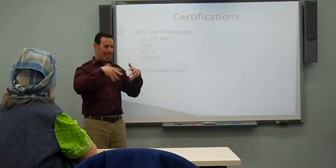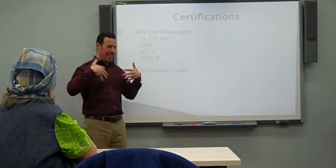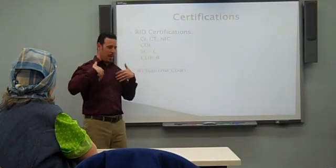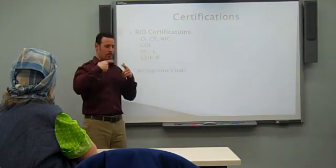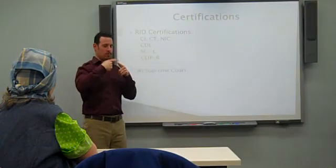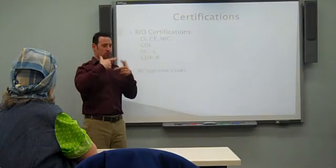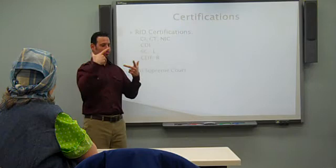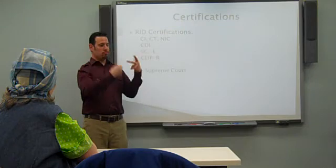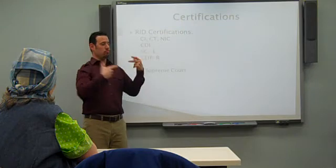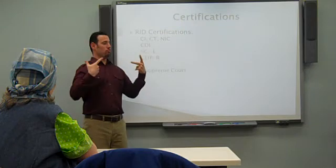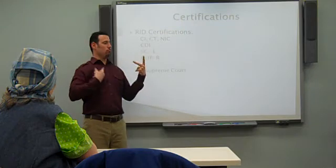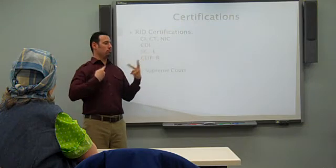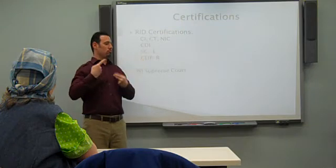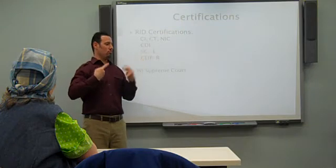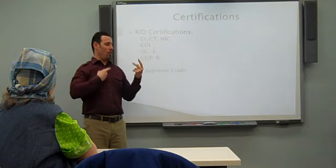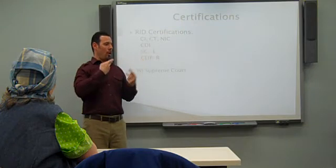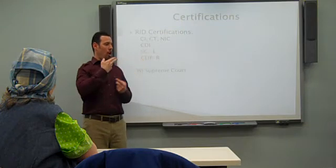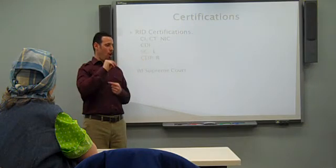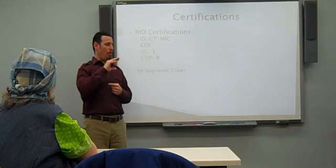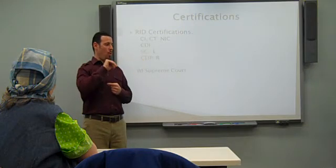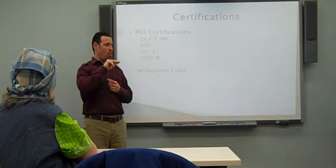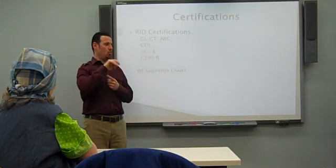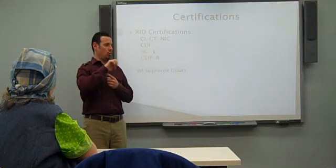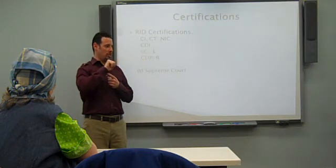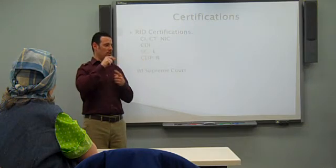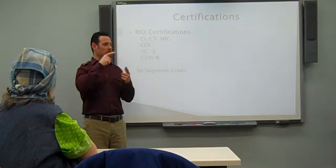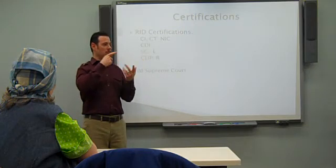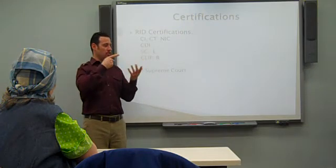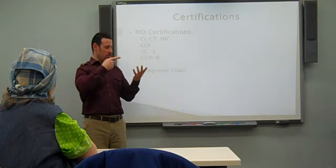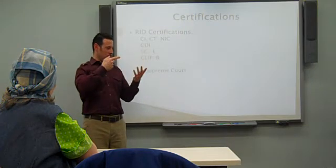FDA controls all the food permission, so